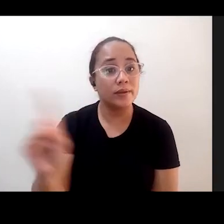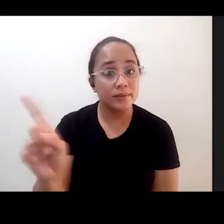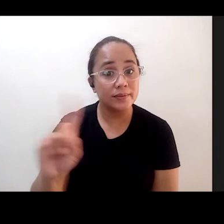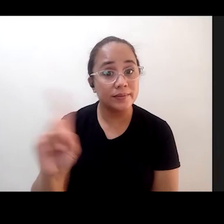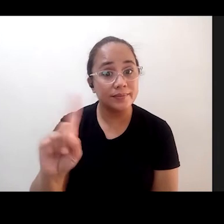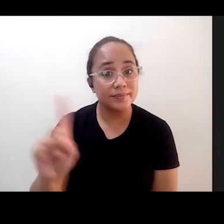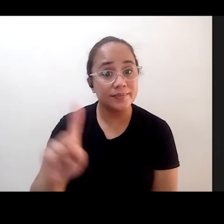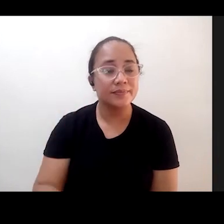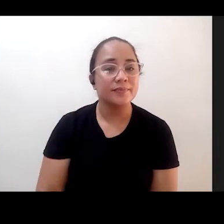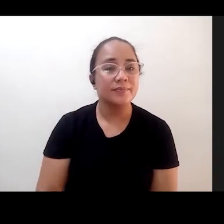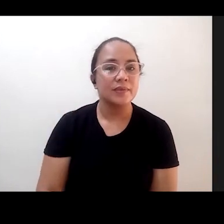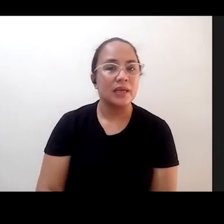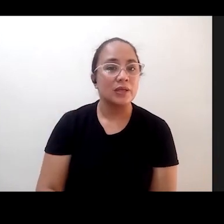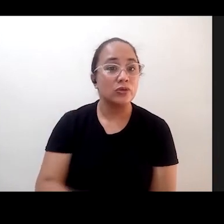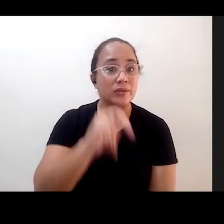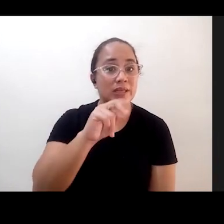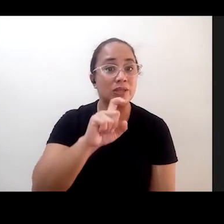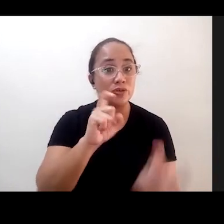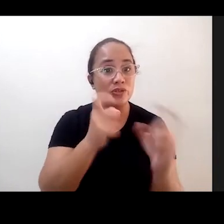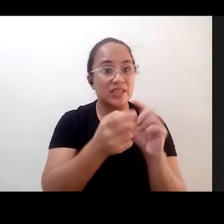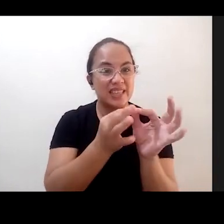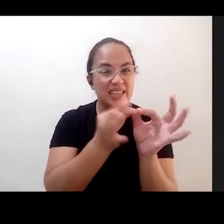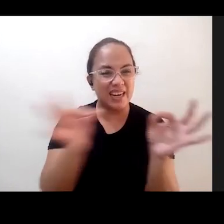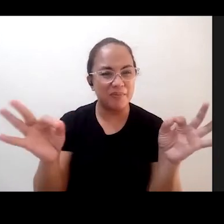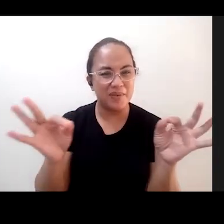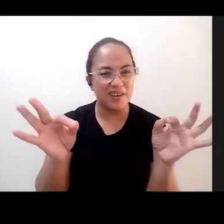you need to change the grammar a little bit.